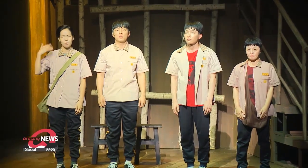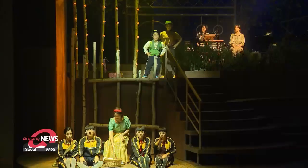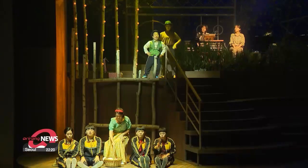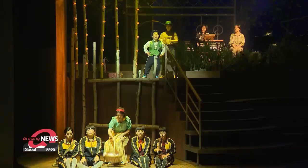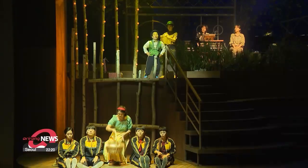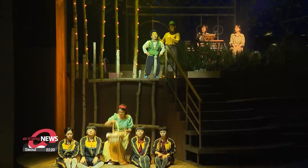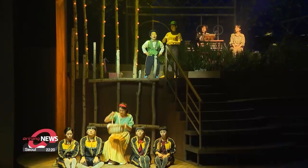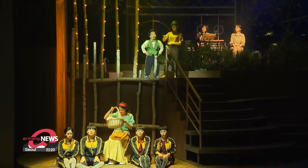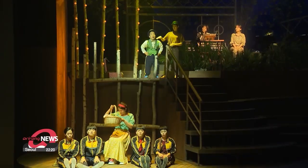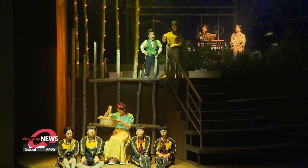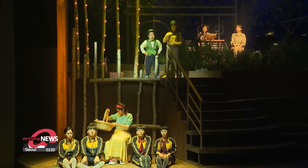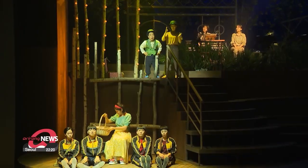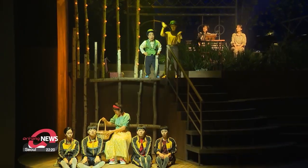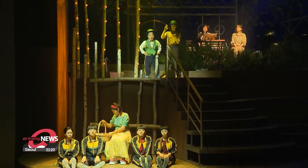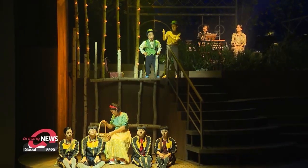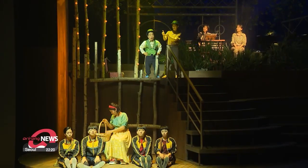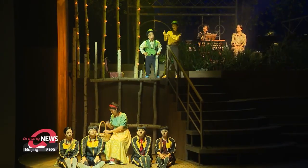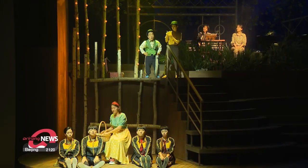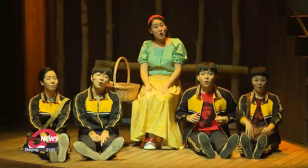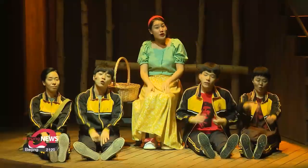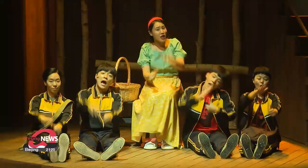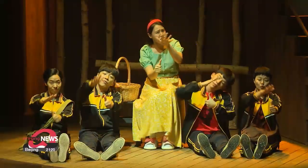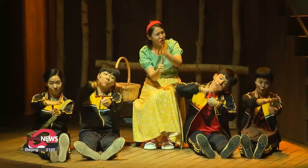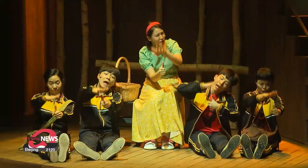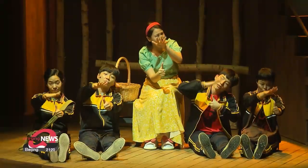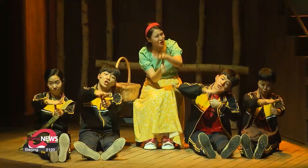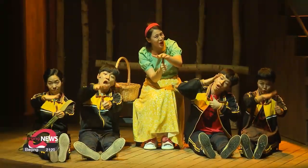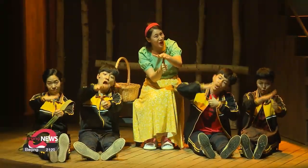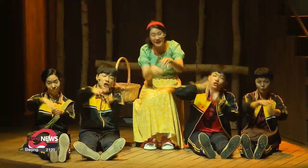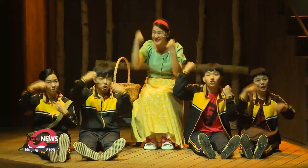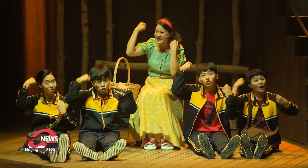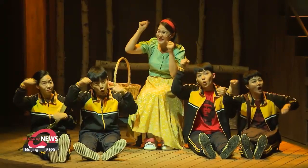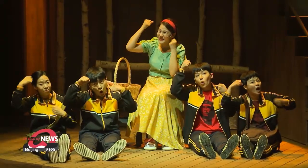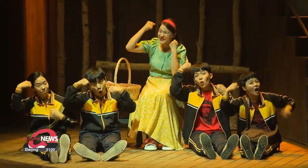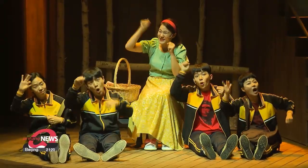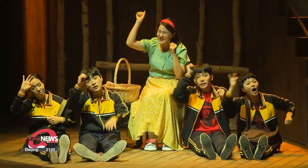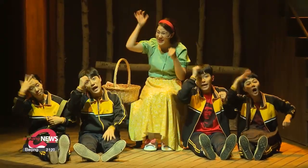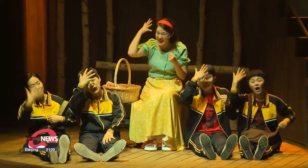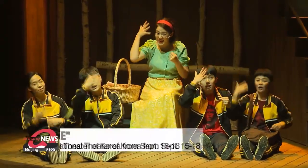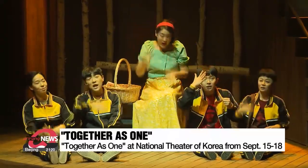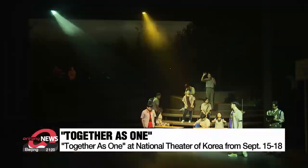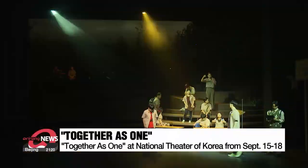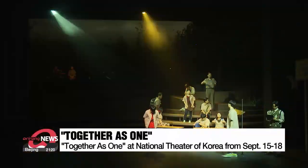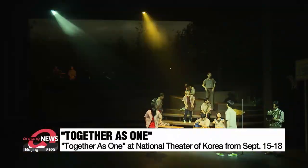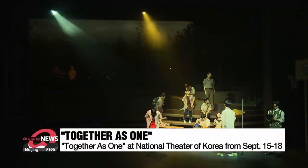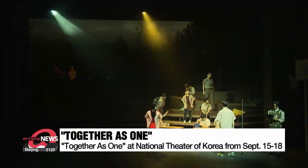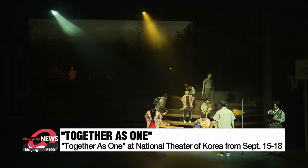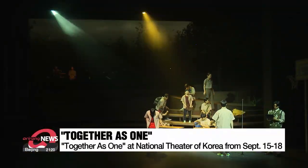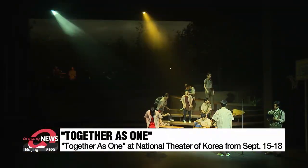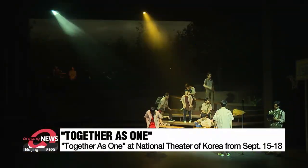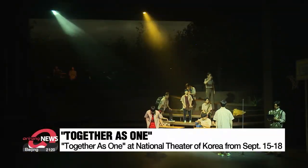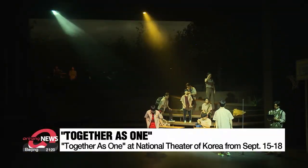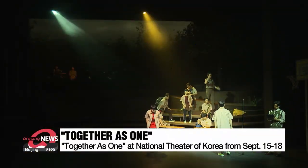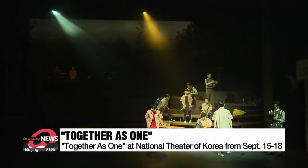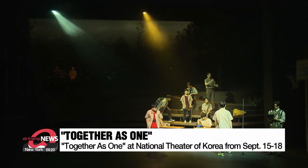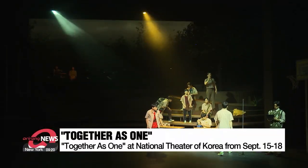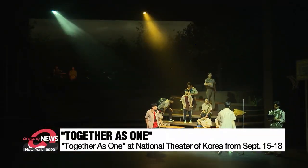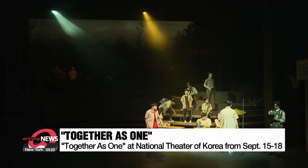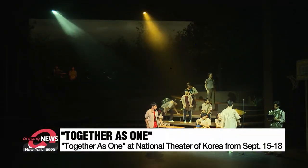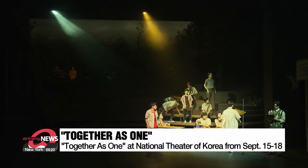What you just heard and saw was a scene from Together as One, a Korean musical that's barrier-free. This piece attempts to bring down the